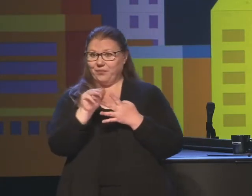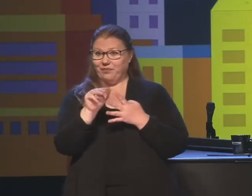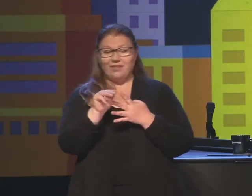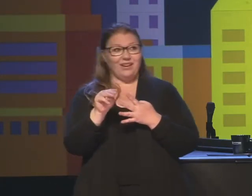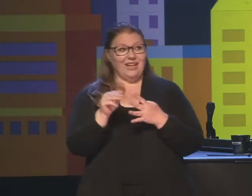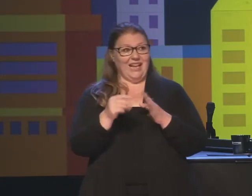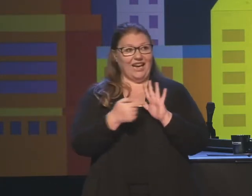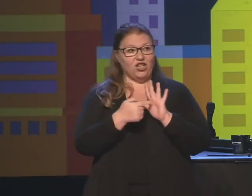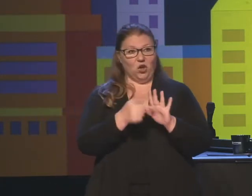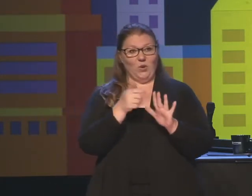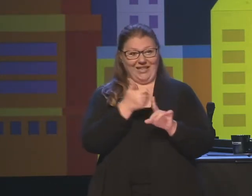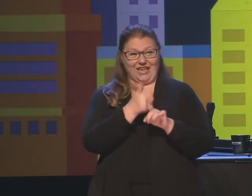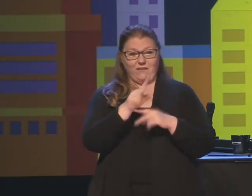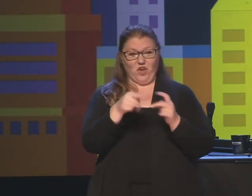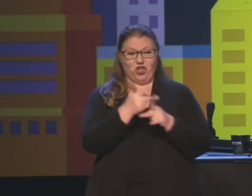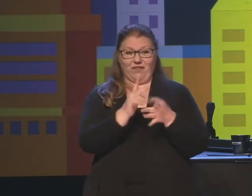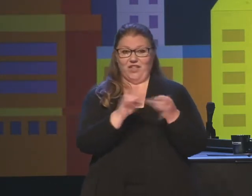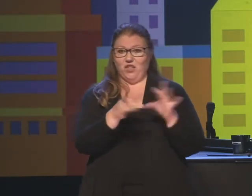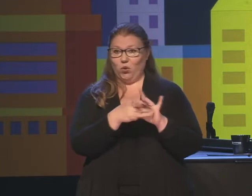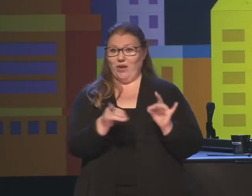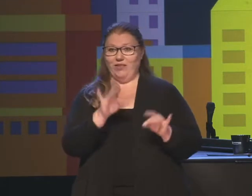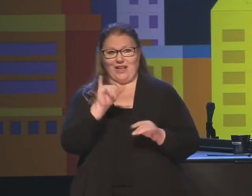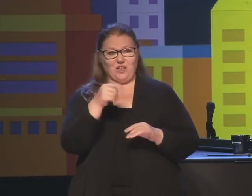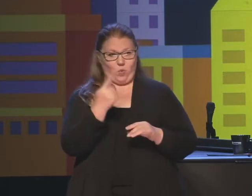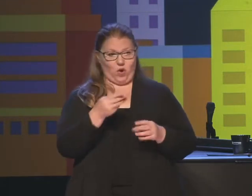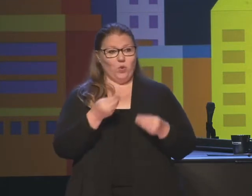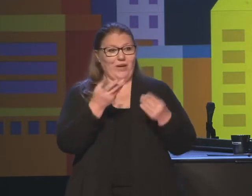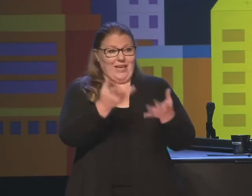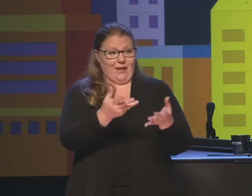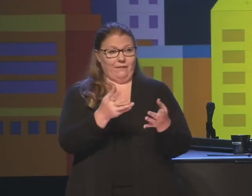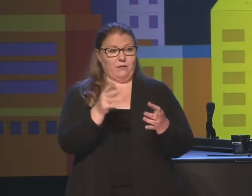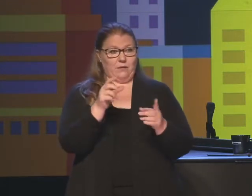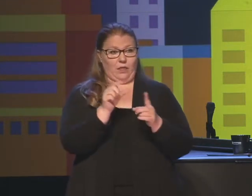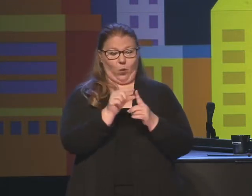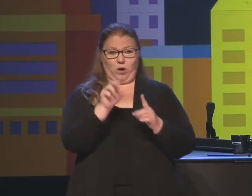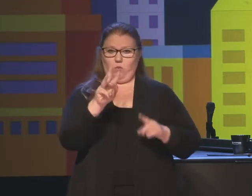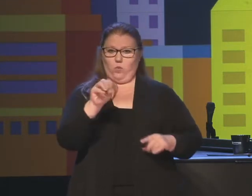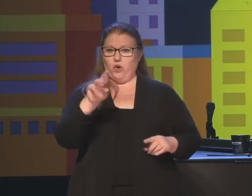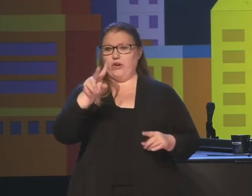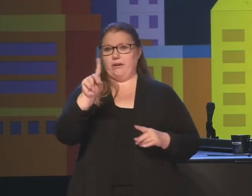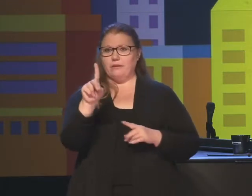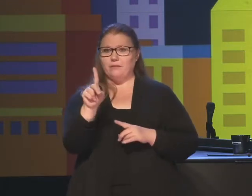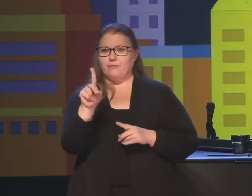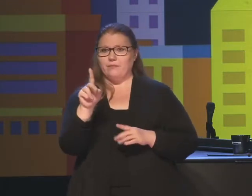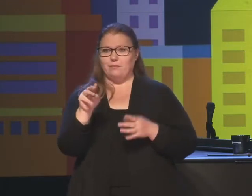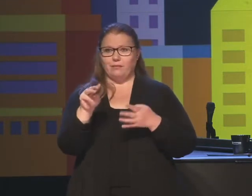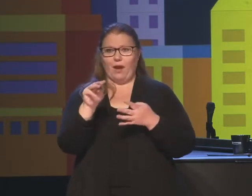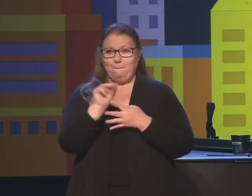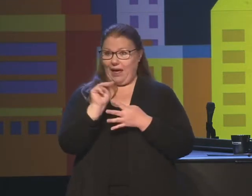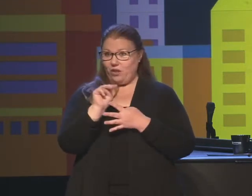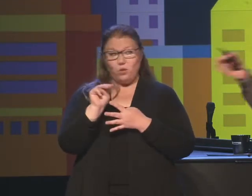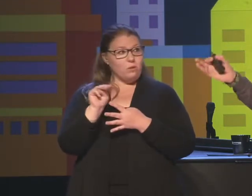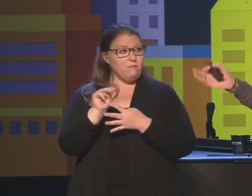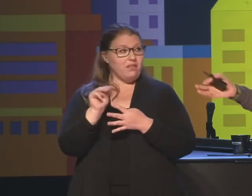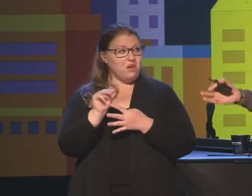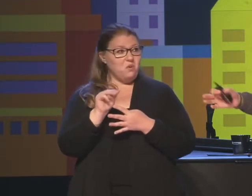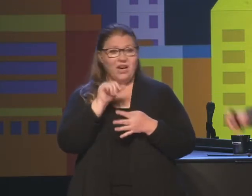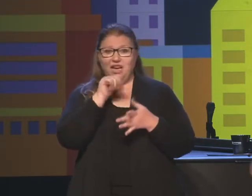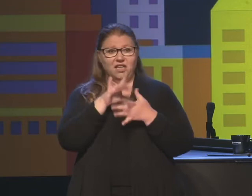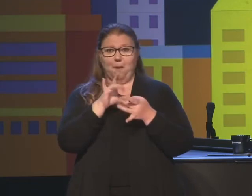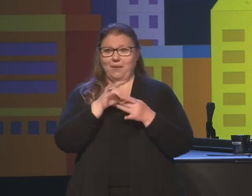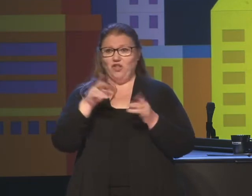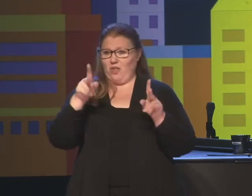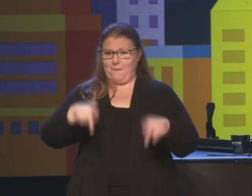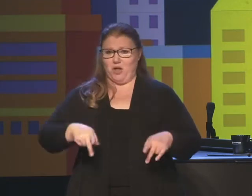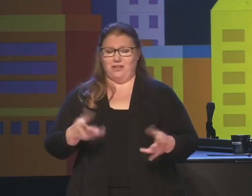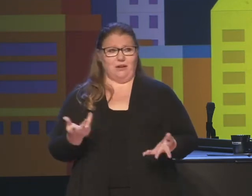this, like, it's the one who gives the word, right? So it's the one who gives the word. Matthew's community, Matthew doesn't even mention the sower. It's like,